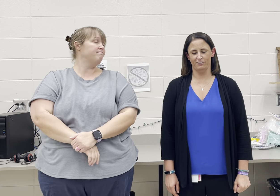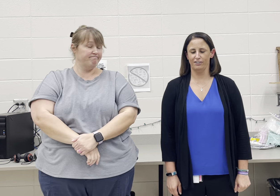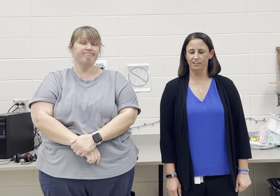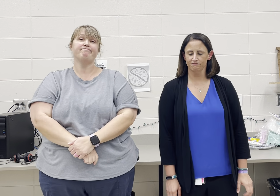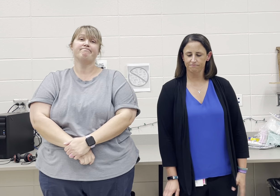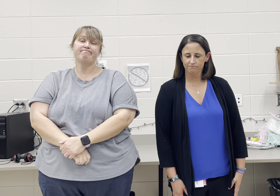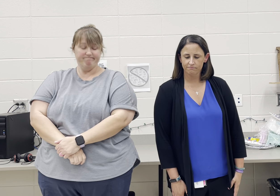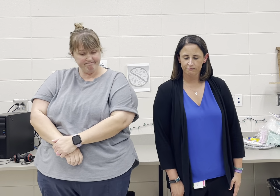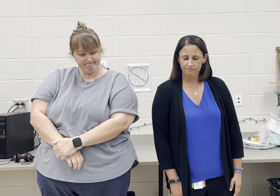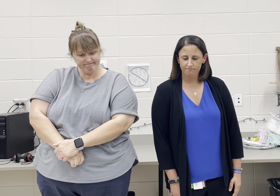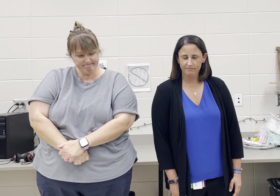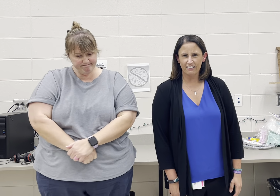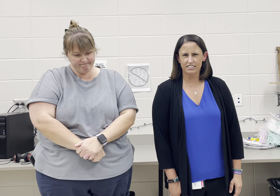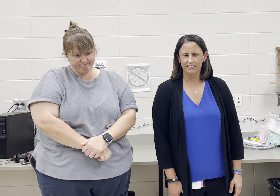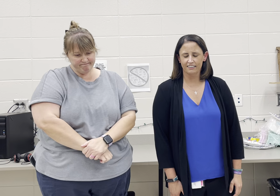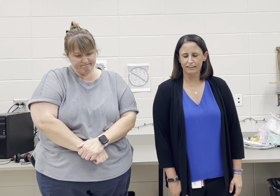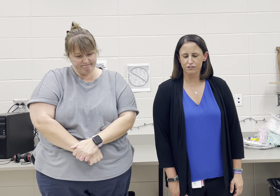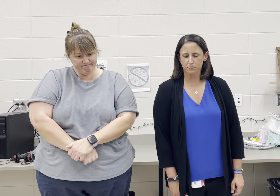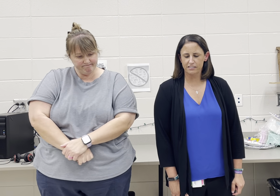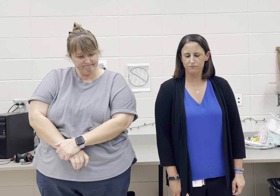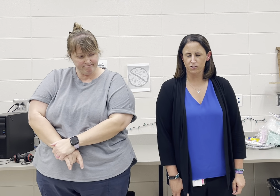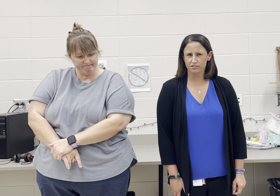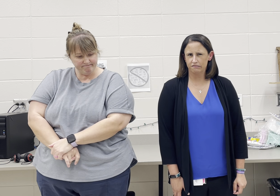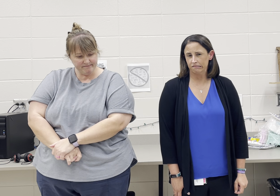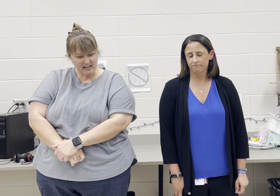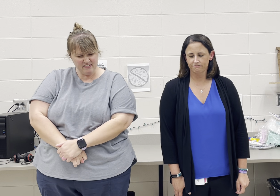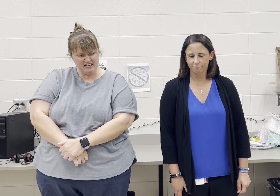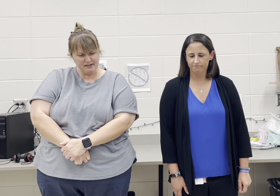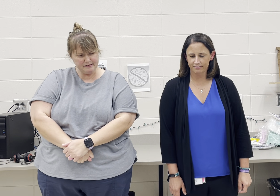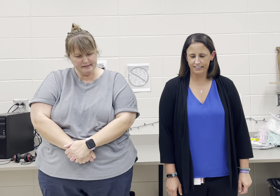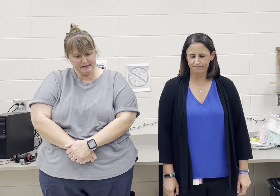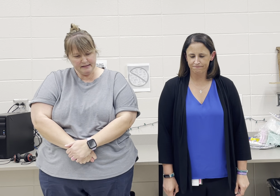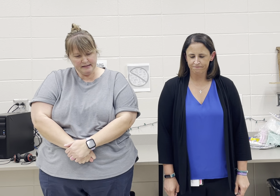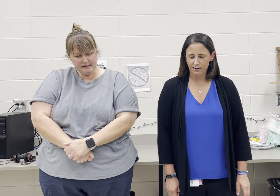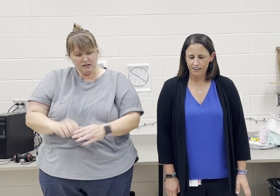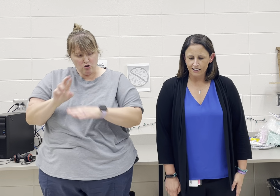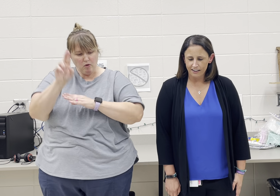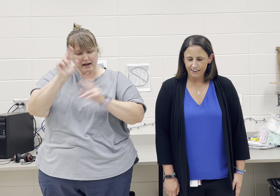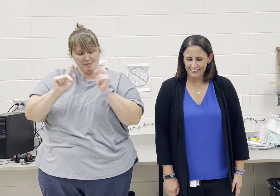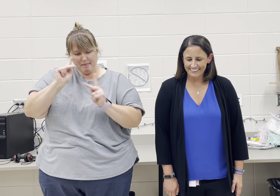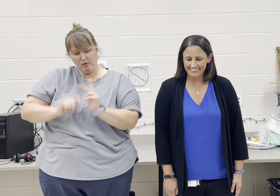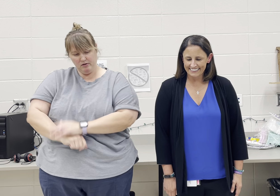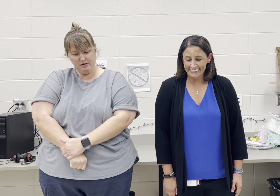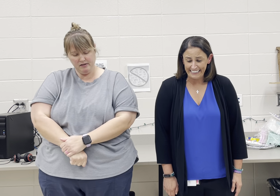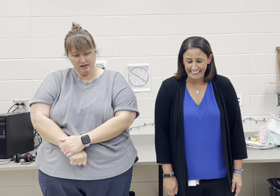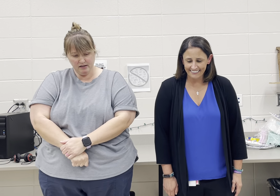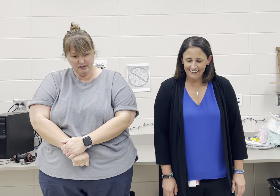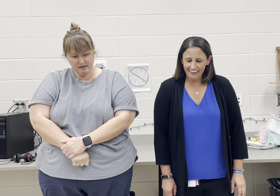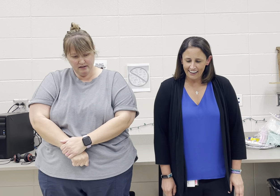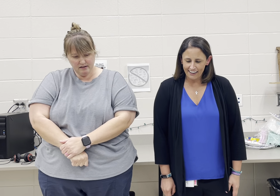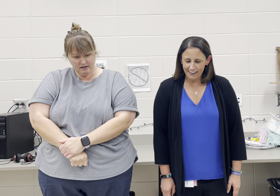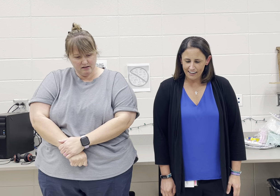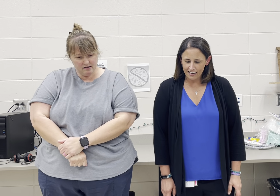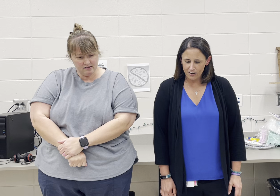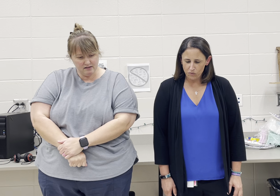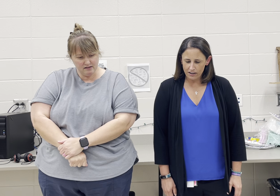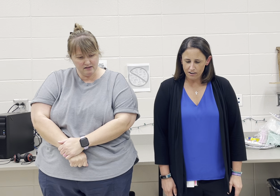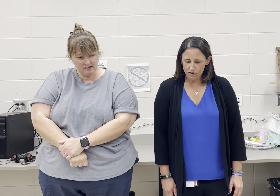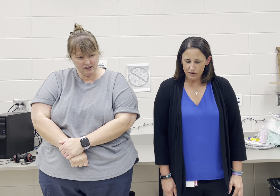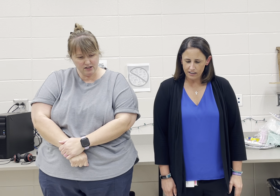you go. Haven't seen anything for Space Force. I haven't either. Eh. Those rocket people. Where are